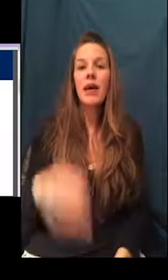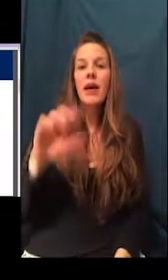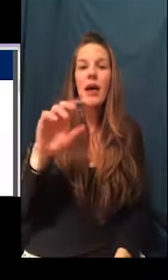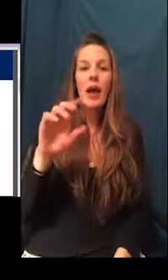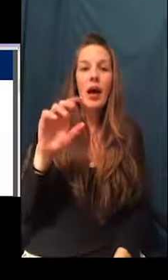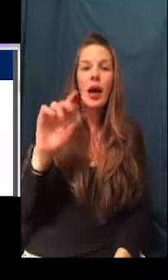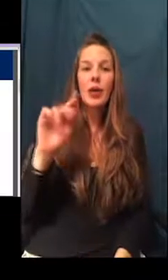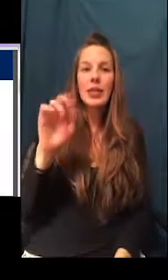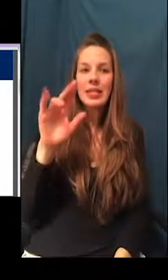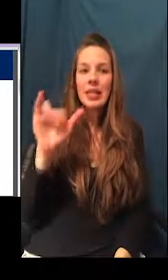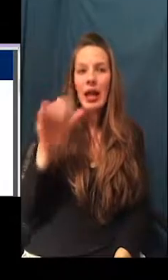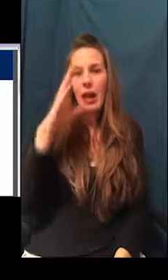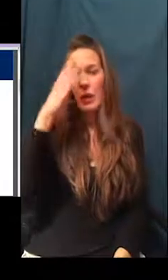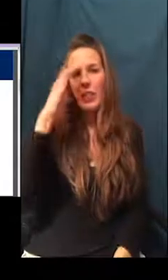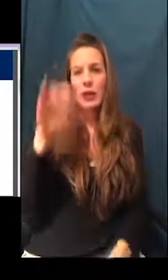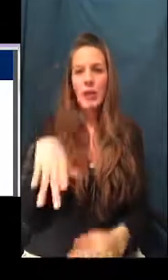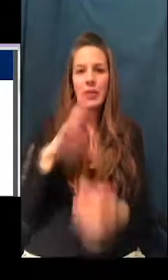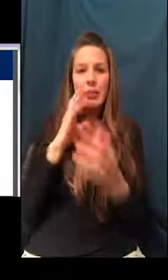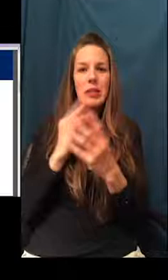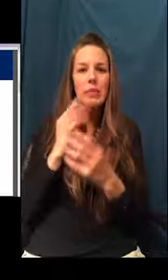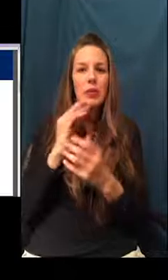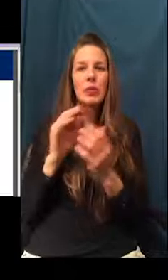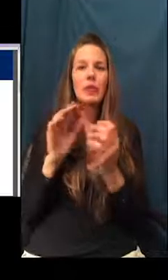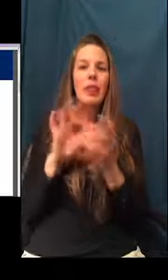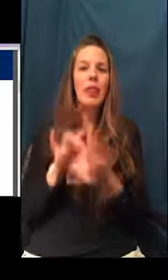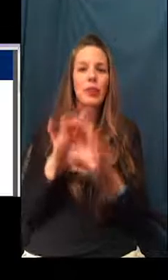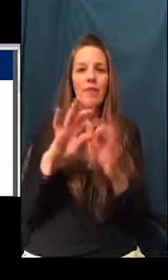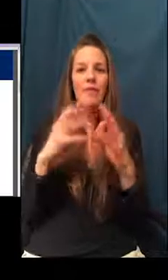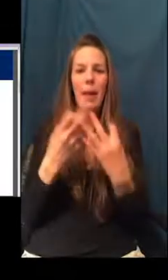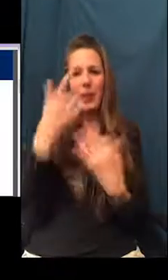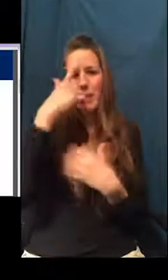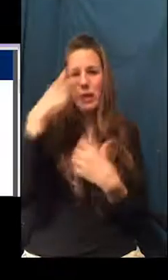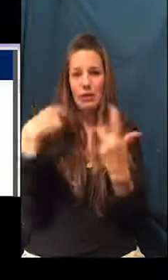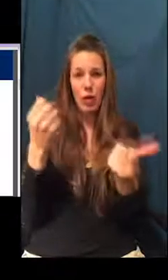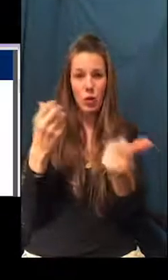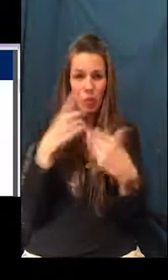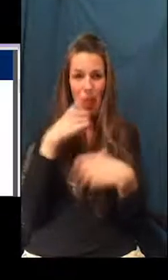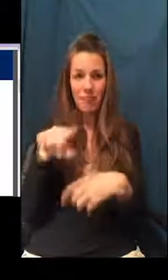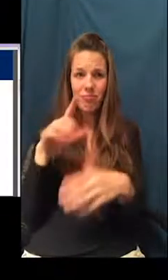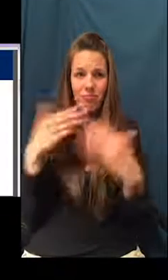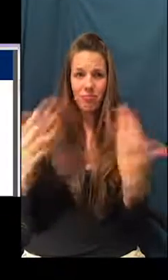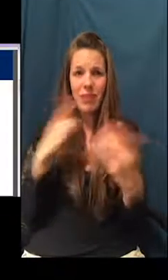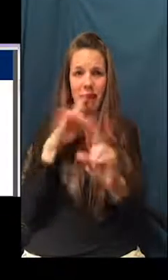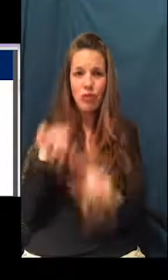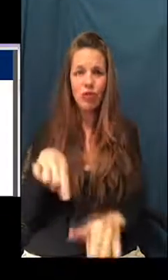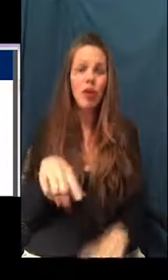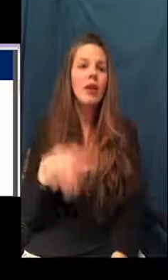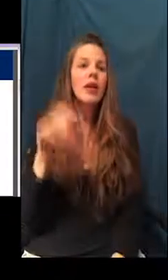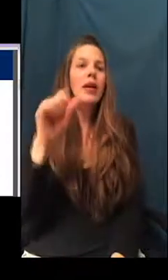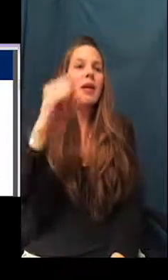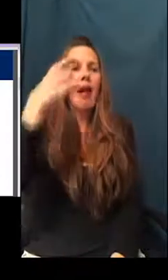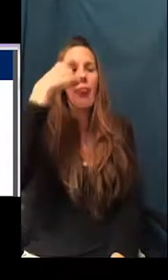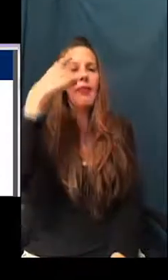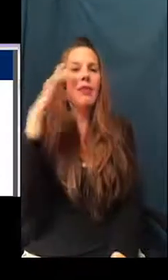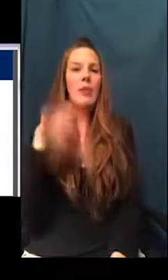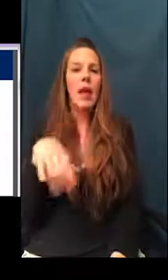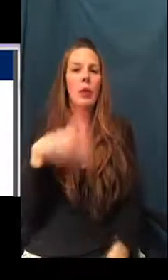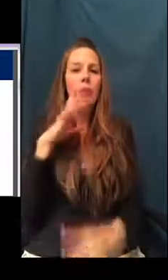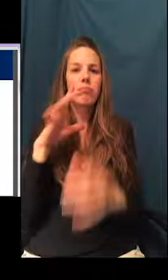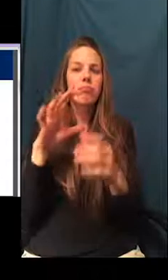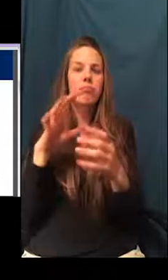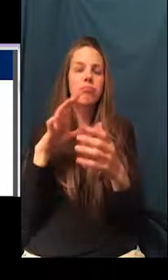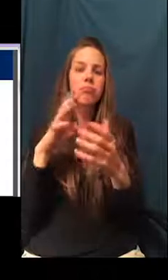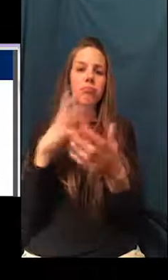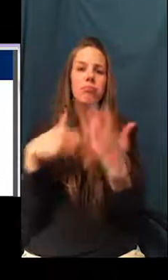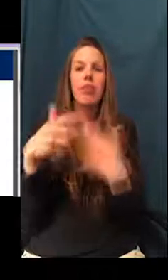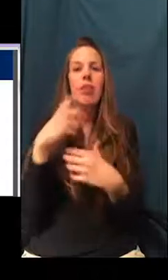Christy, I know that you have some experience in family mental health. Would you like to answer this one? Yeah, I think we've been spending a lot of time